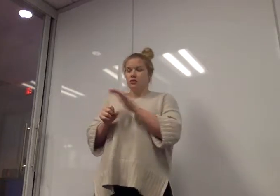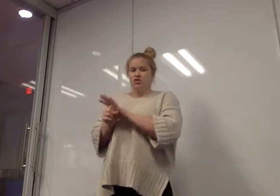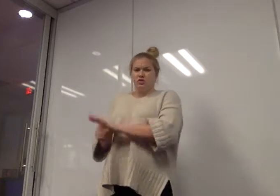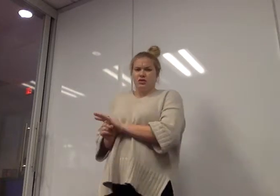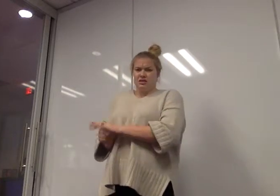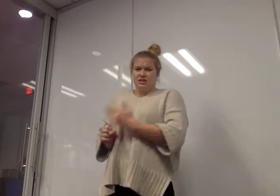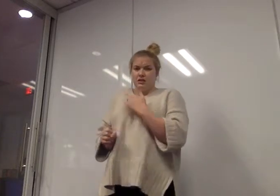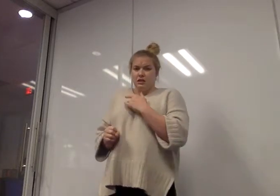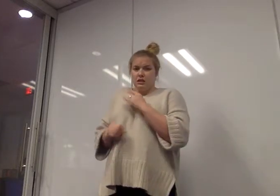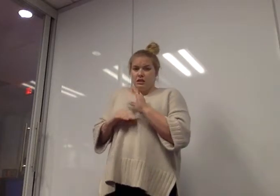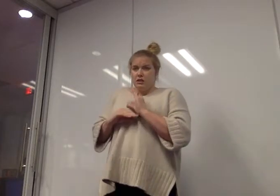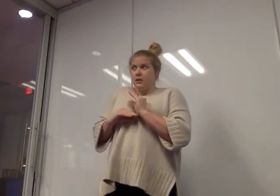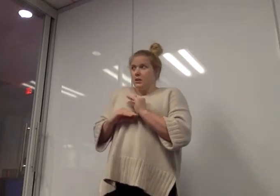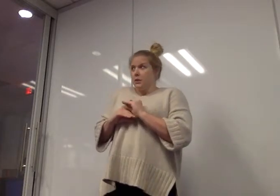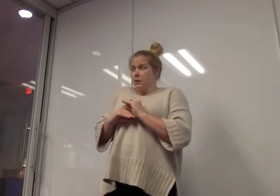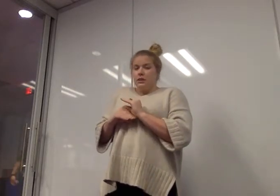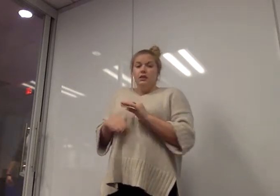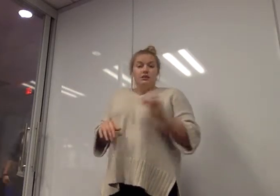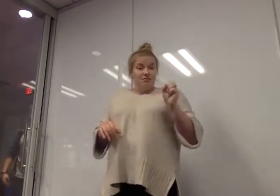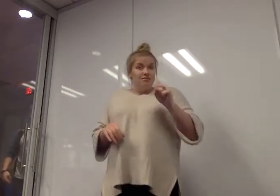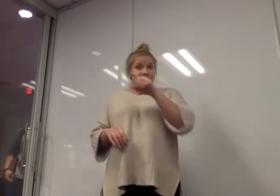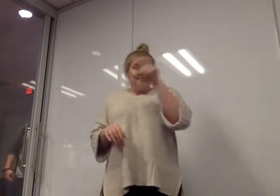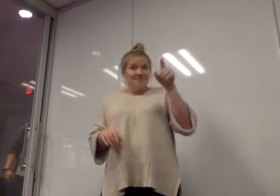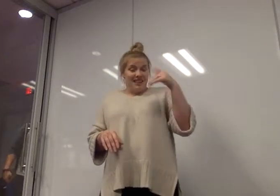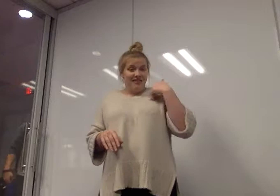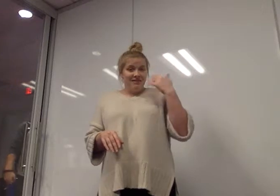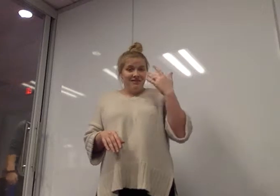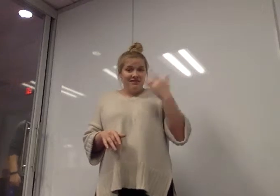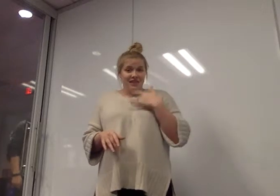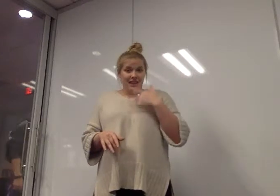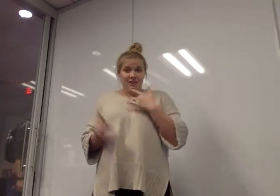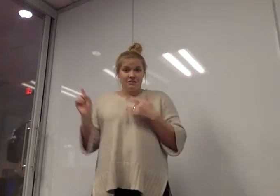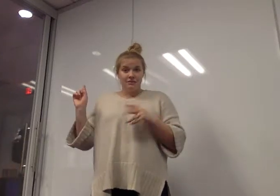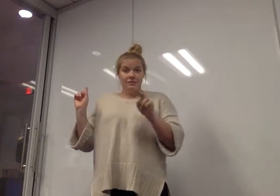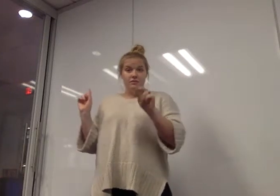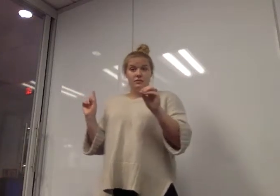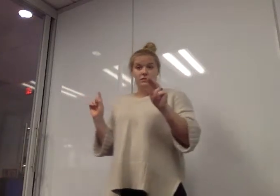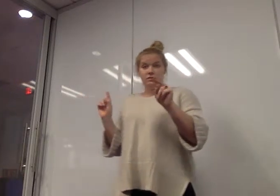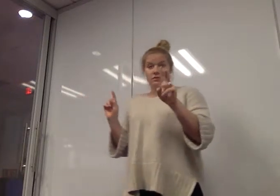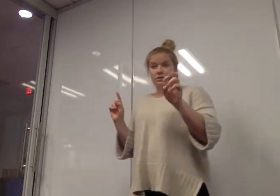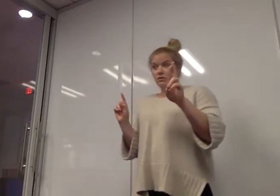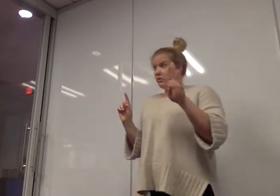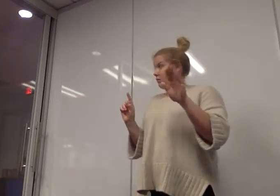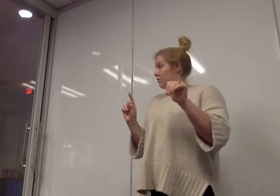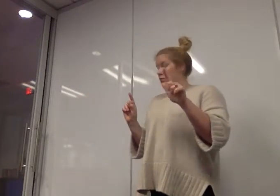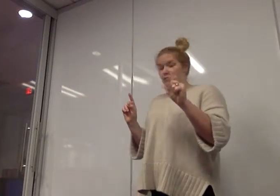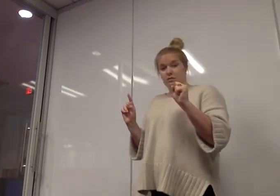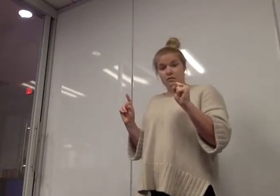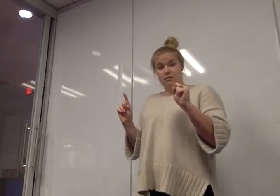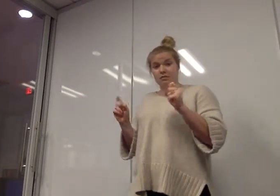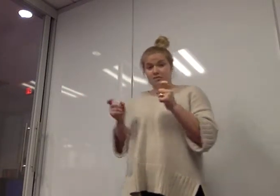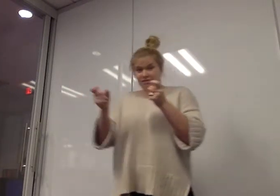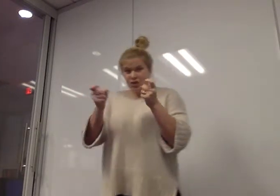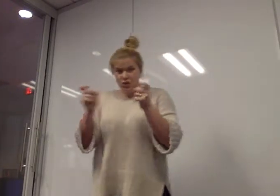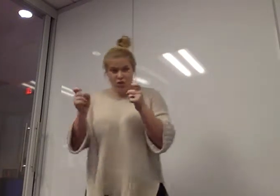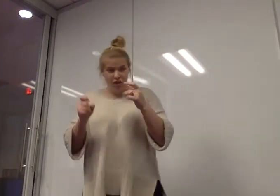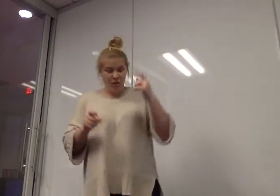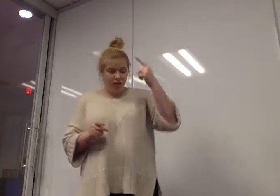shut down. And we've all had that feeling, right? So it seems that our nonverbals do govern how we think and feel